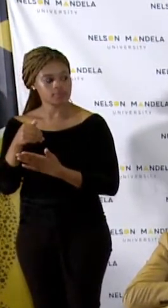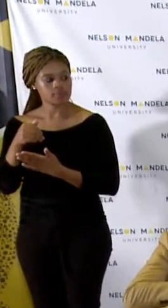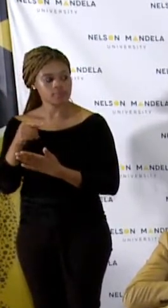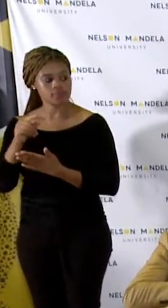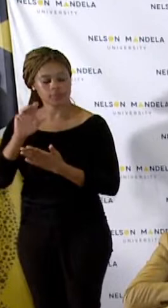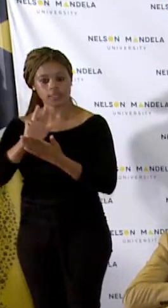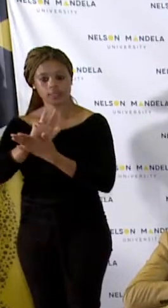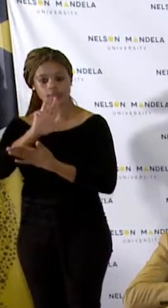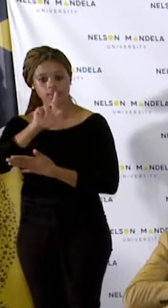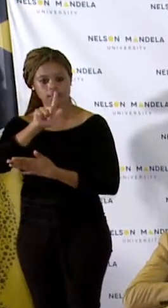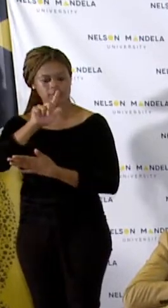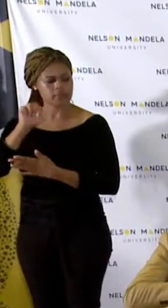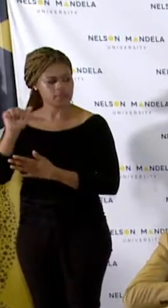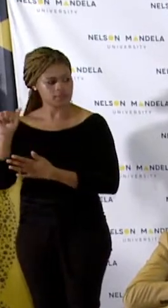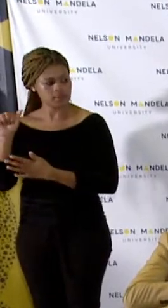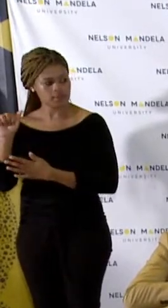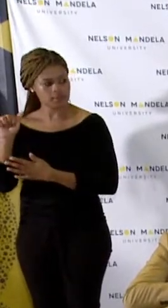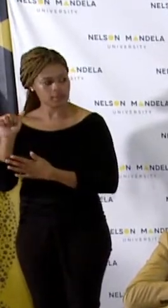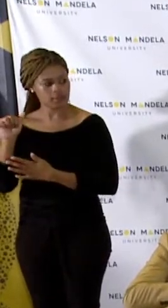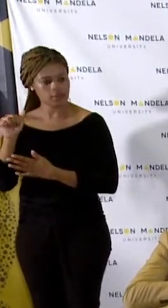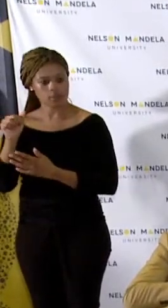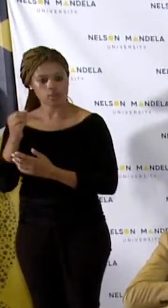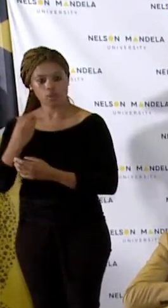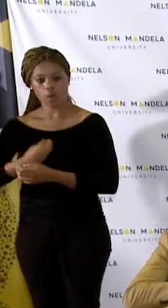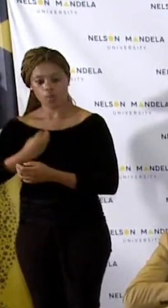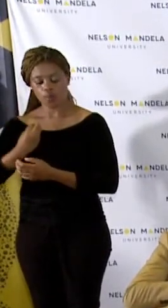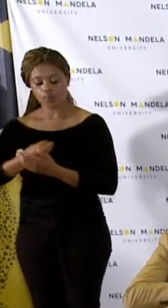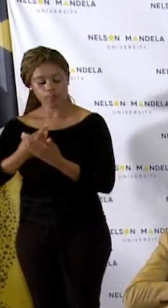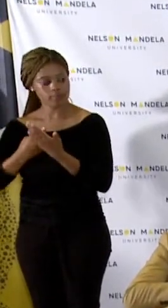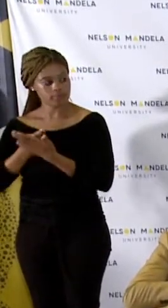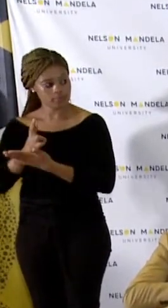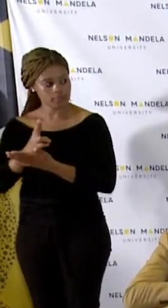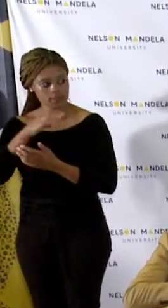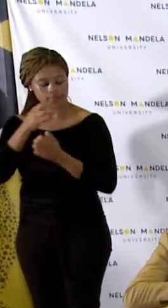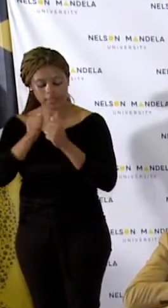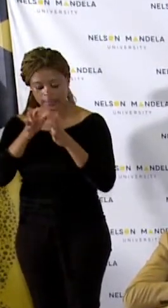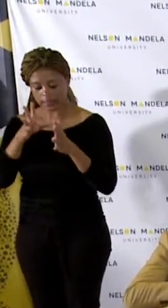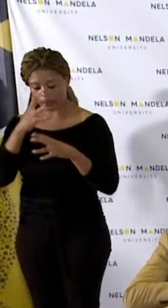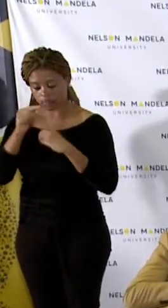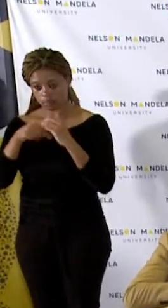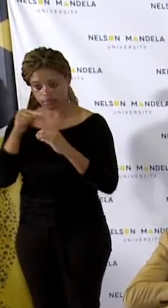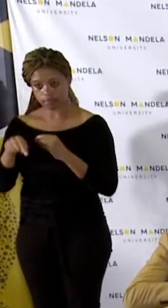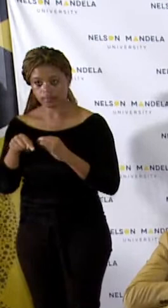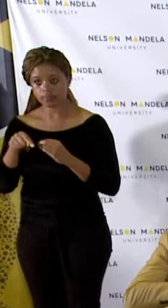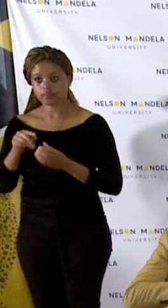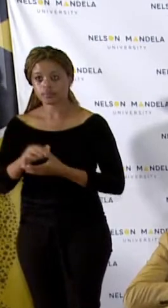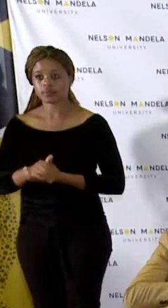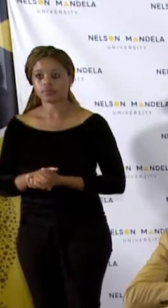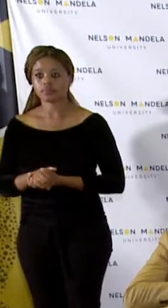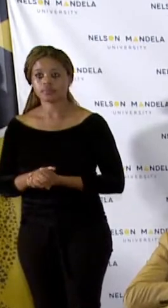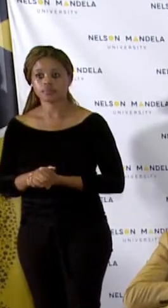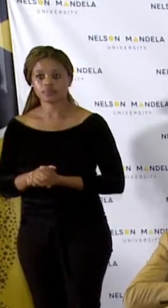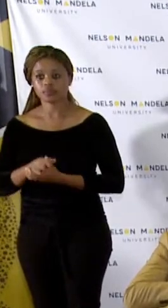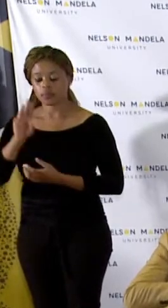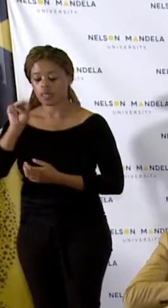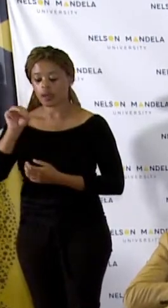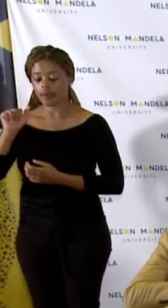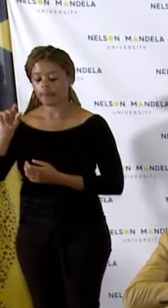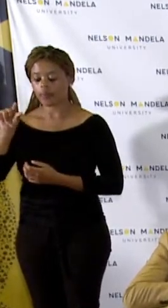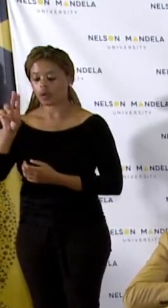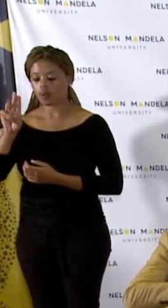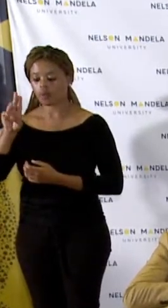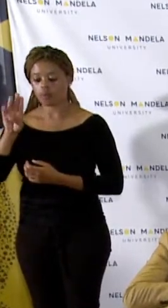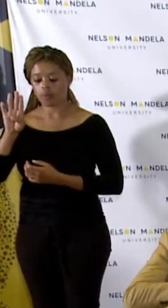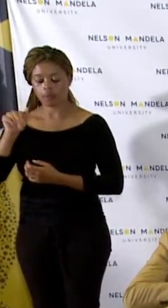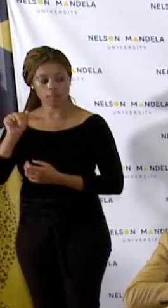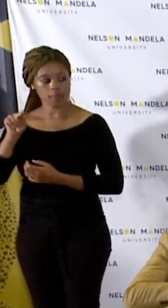the 1976 youth rights, because you started by talking about that. You know, Peter Magubane